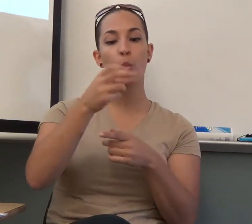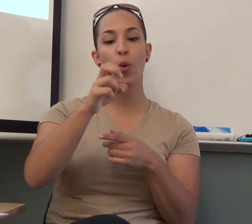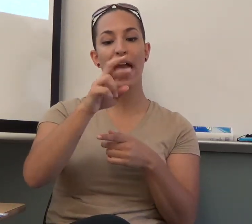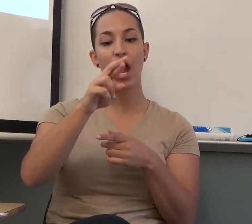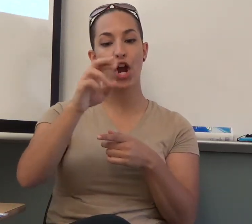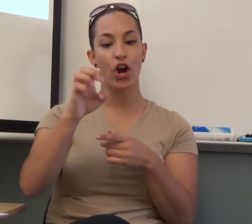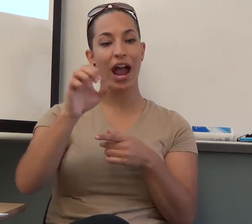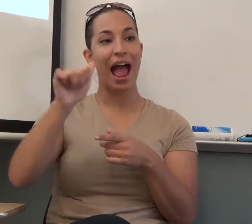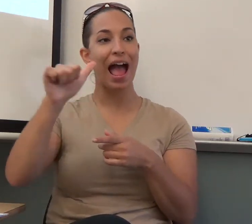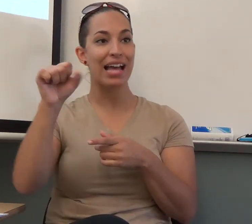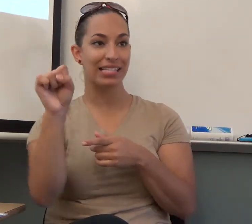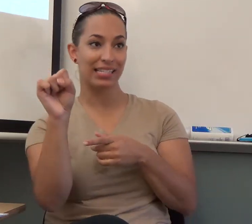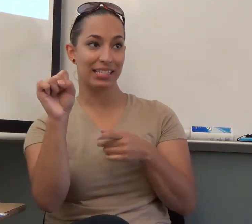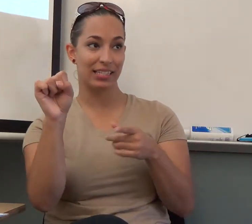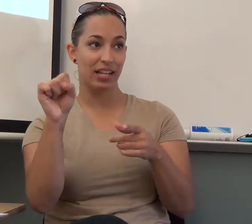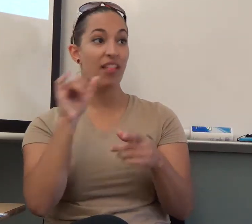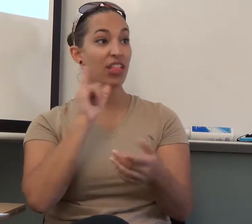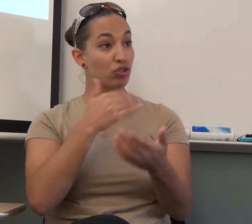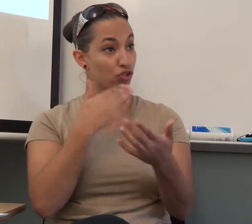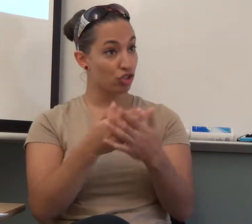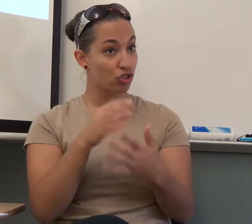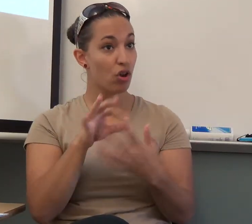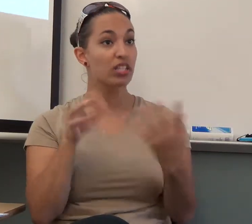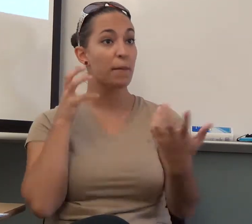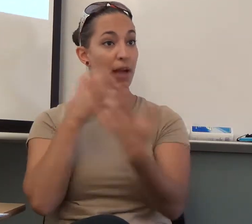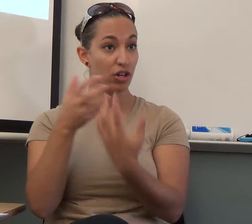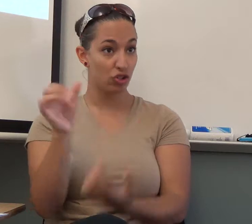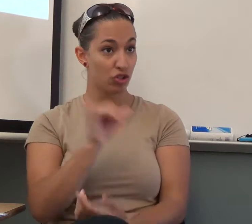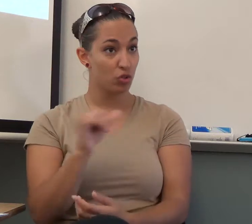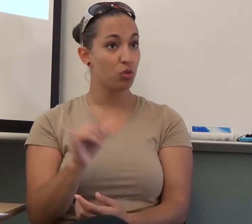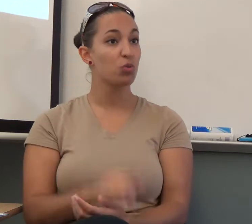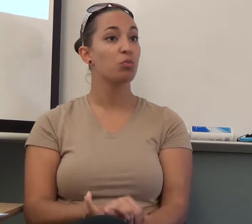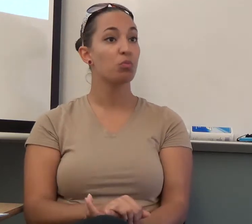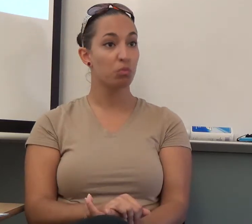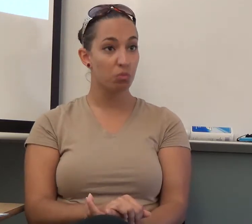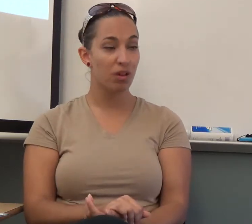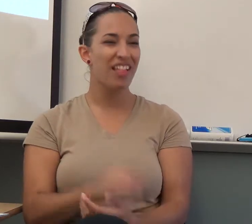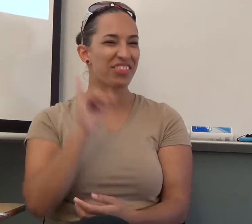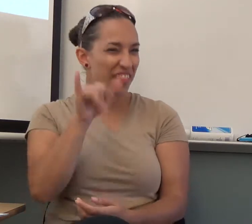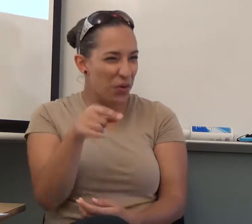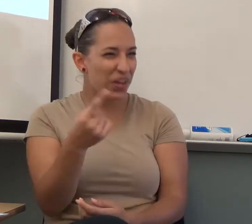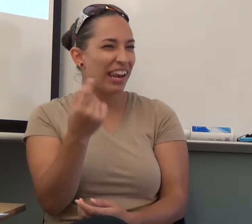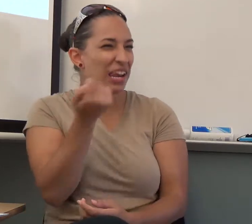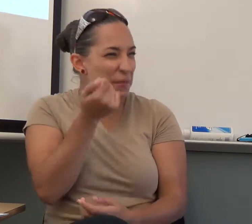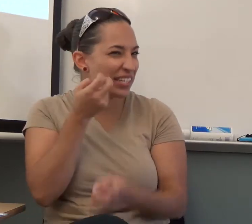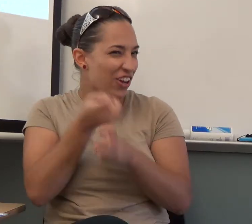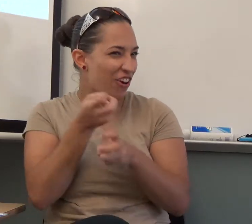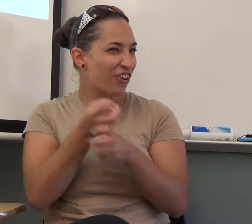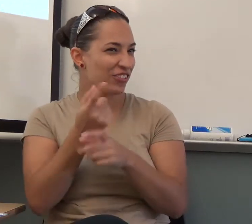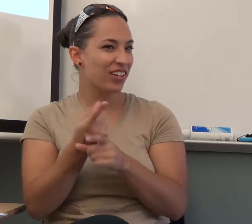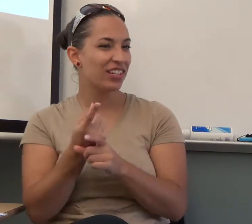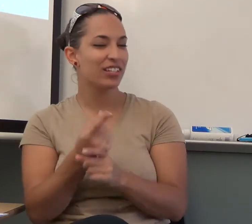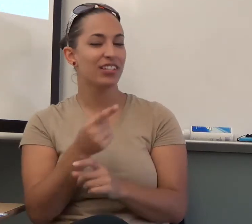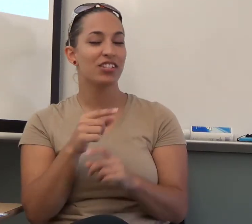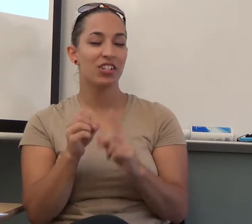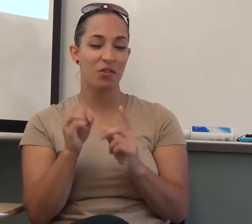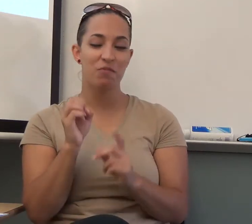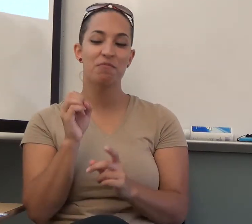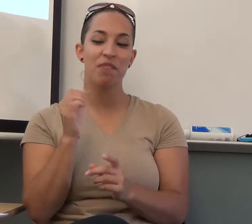Nice job. Nice choice. Good. Thank you. That was a little difficult. That was hard. So I'm excited you guys got